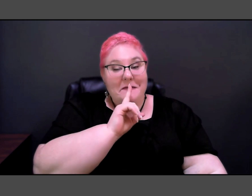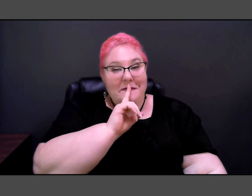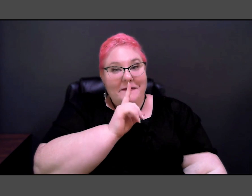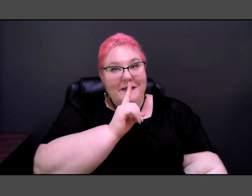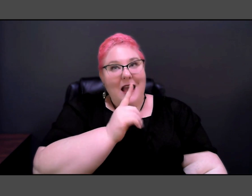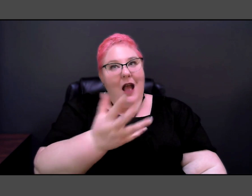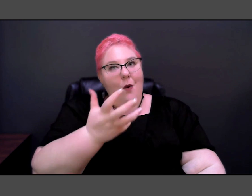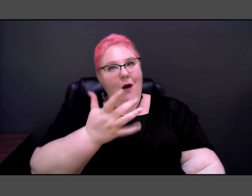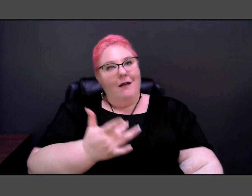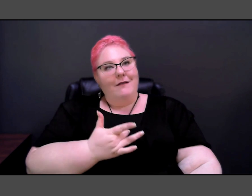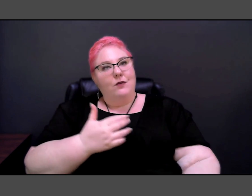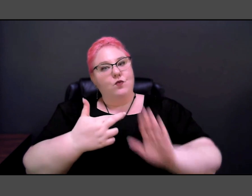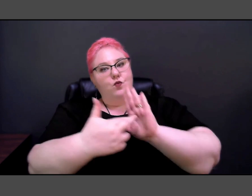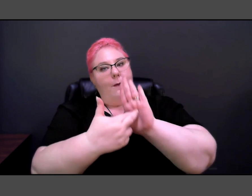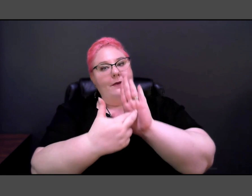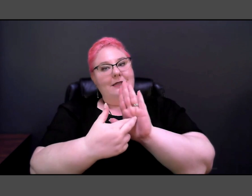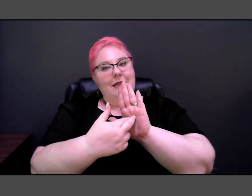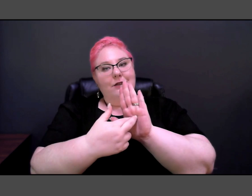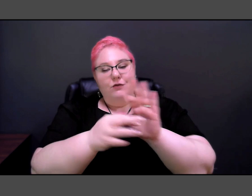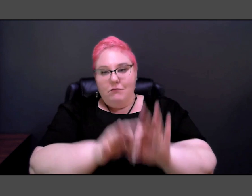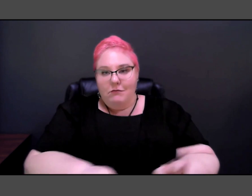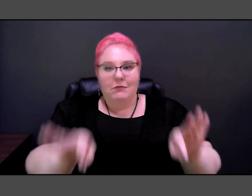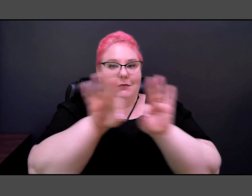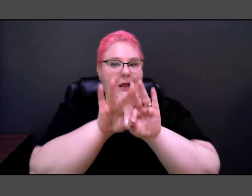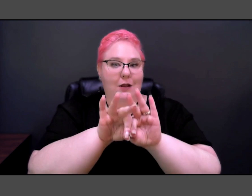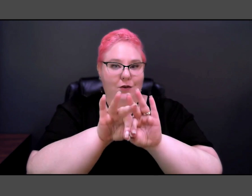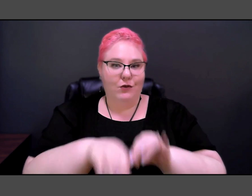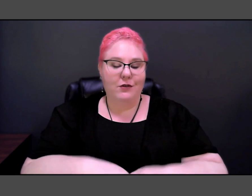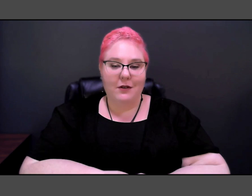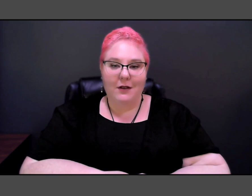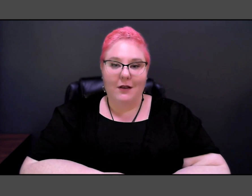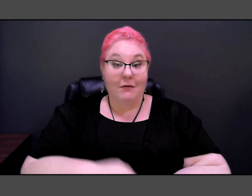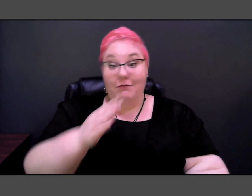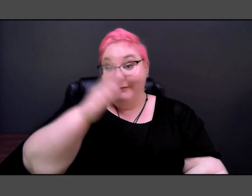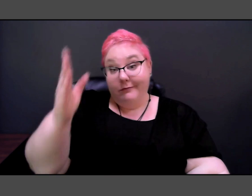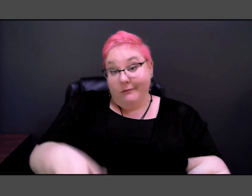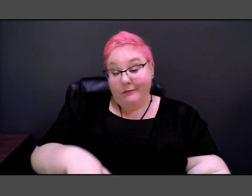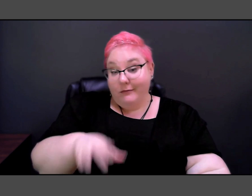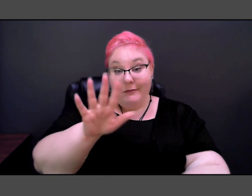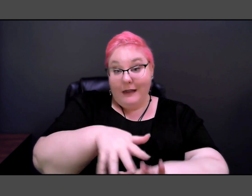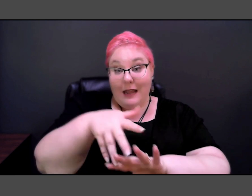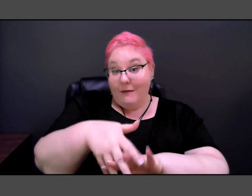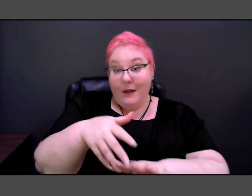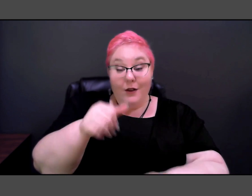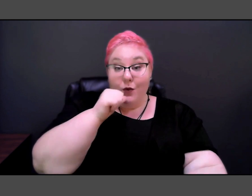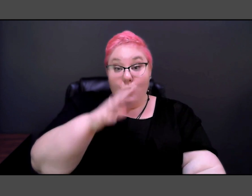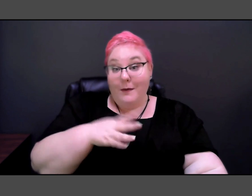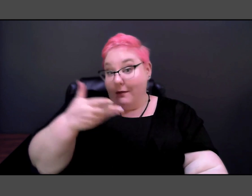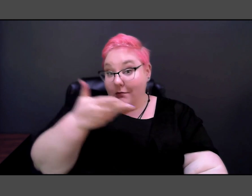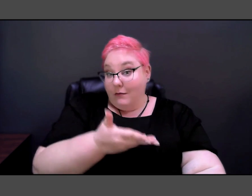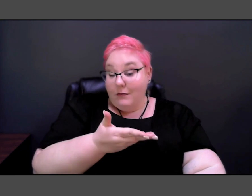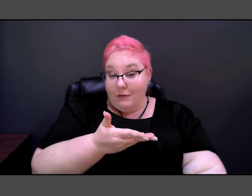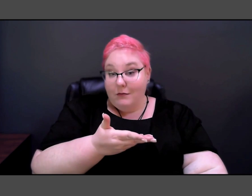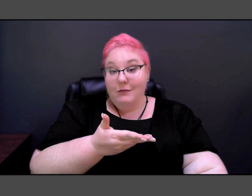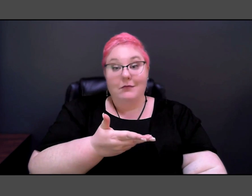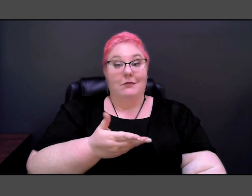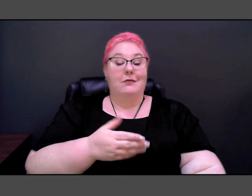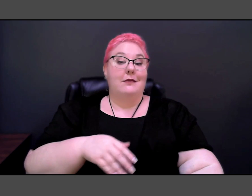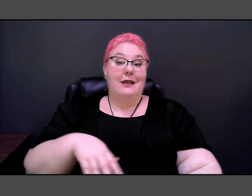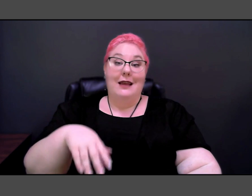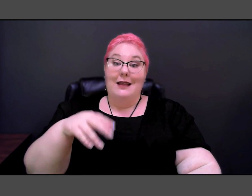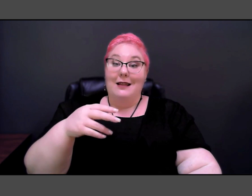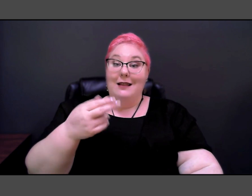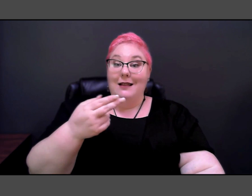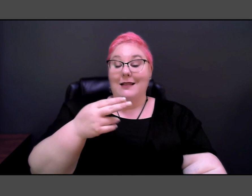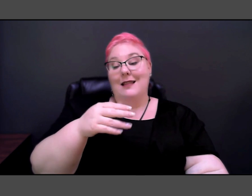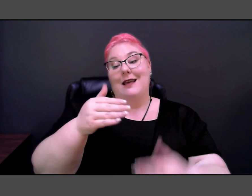matters. There had never been a Native American woman in the House of Representatives in our country since the beginning of Congress. It